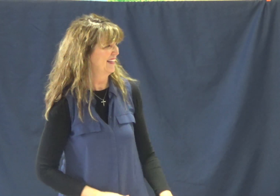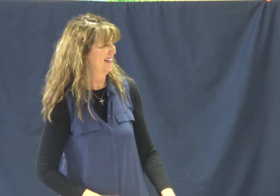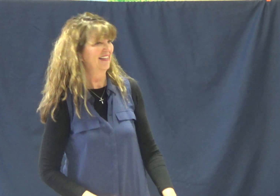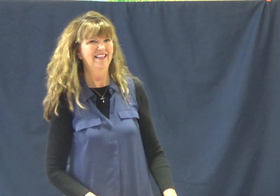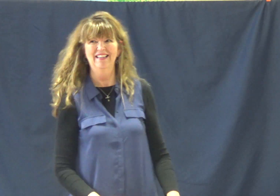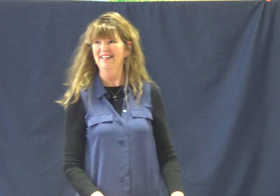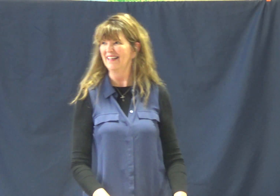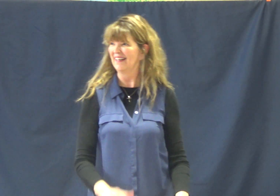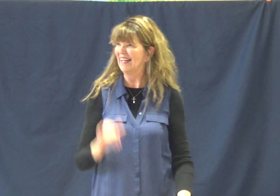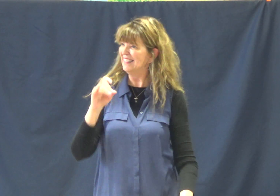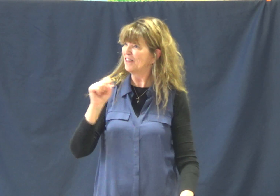true story.